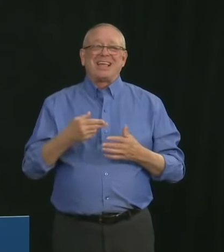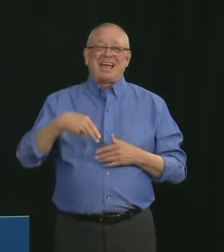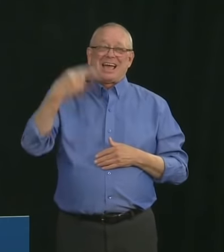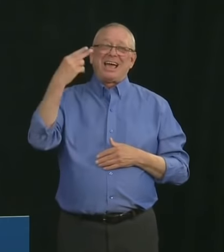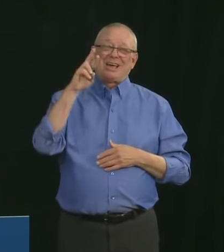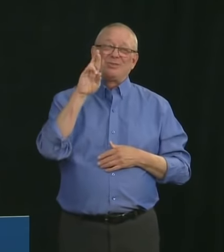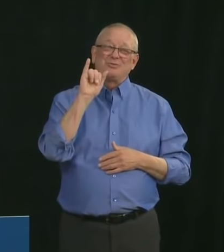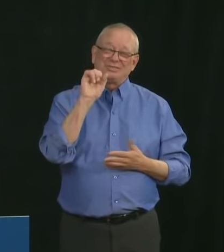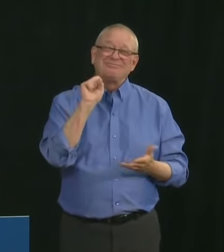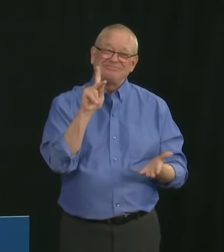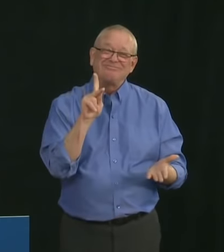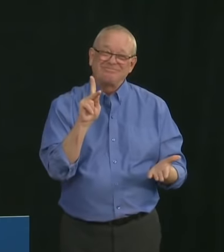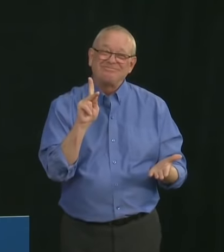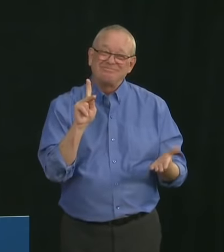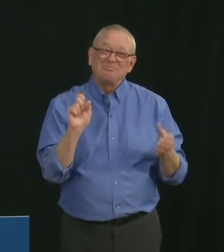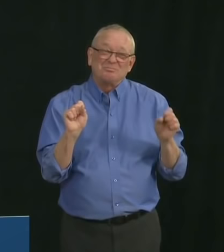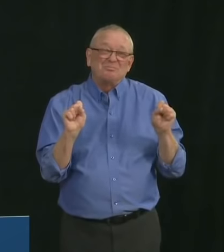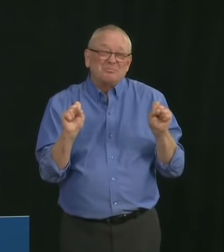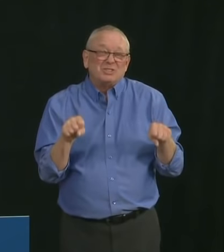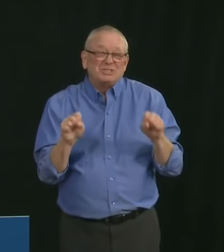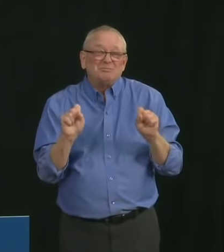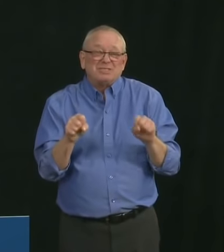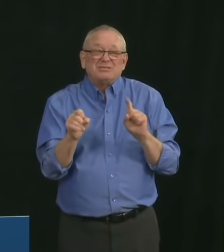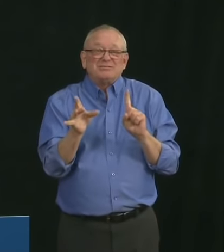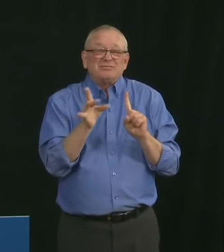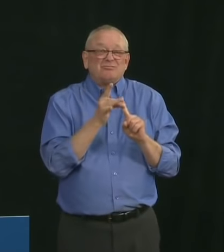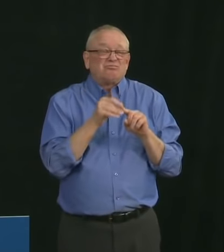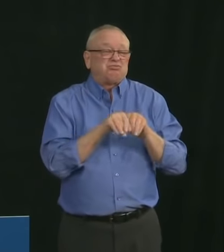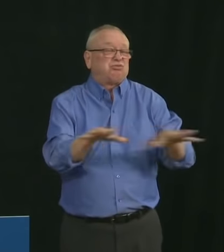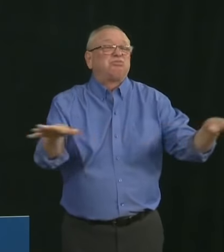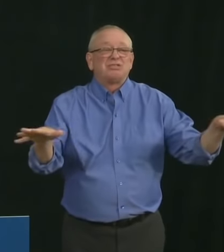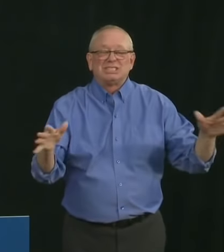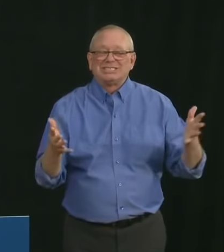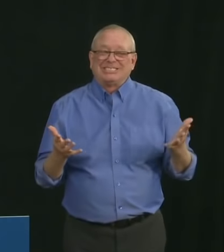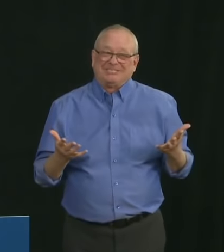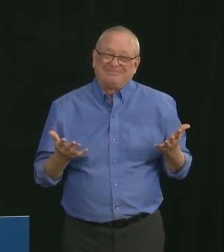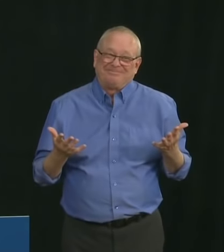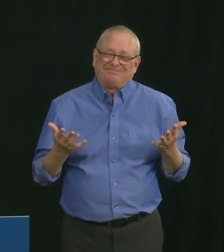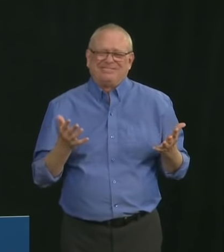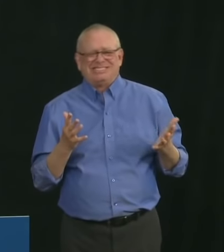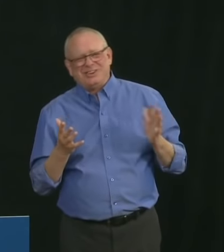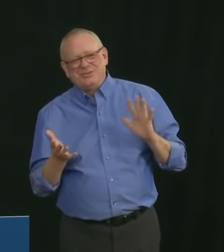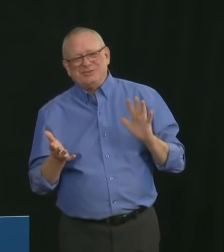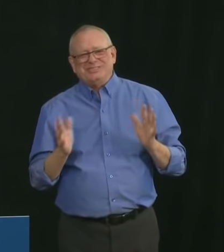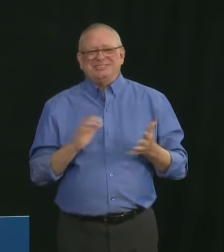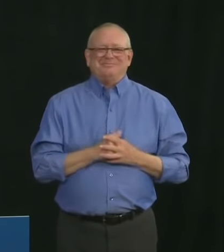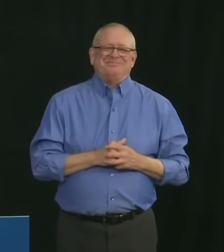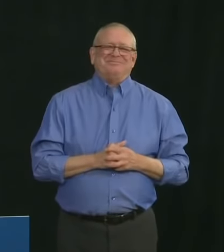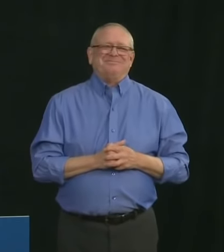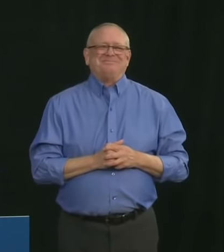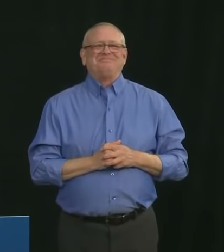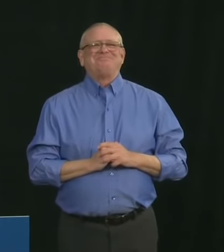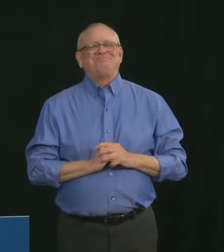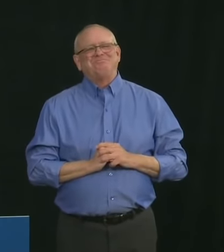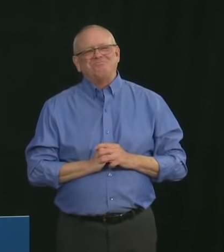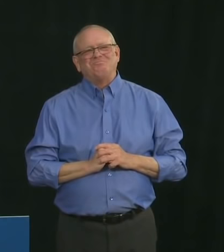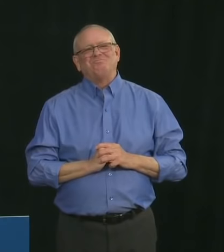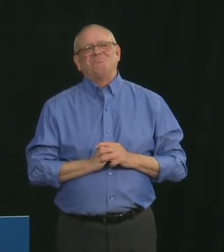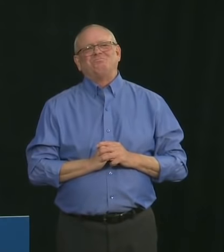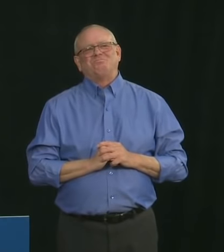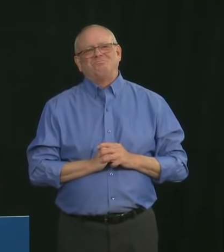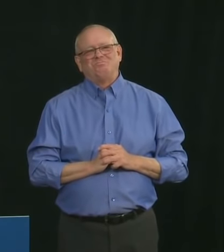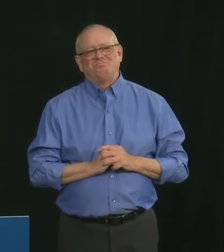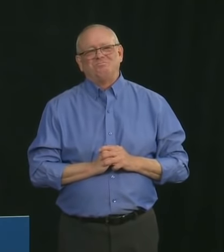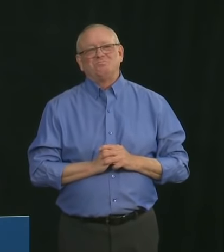where transmission could happen. And so, again, while I would support the organizations that